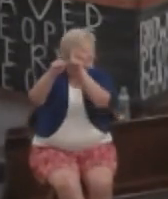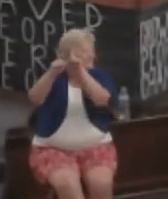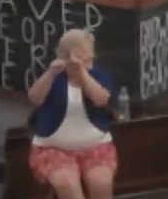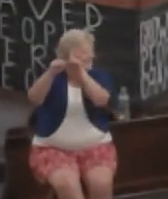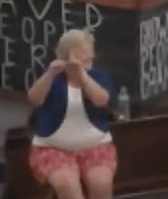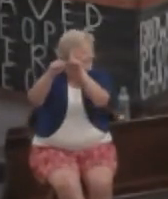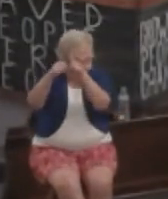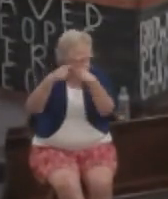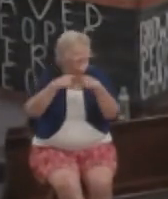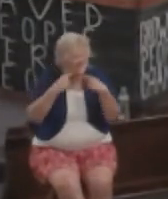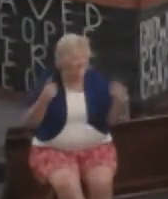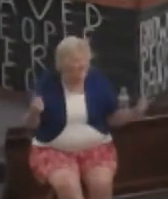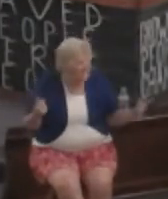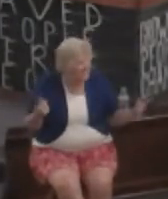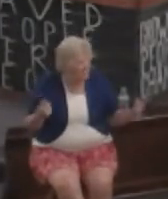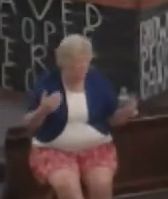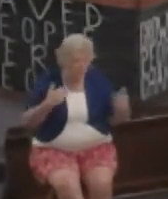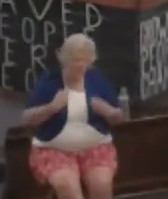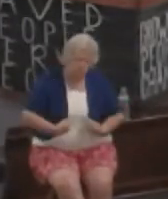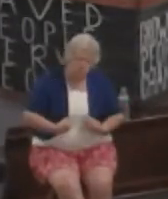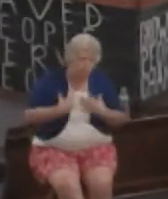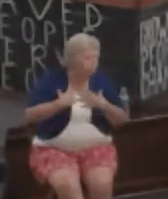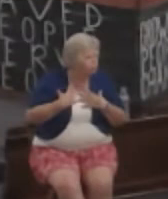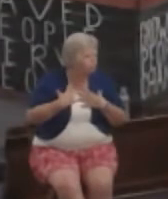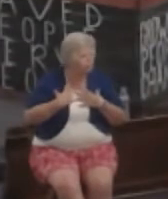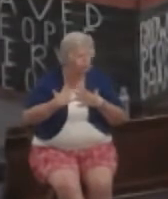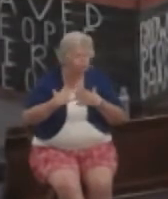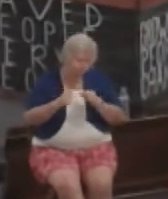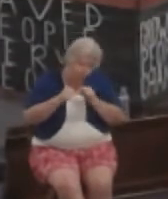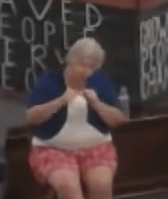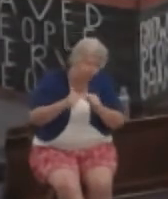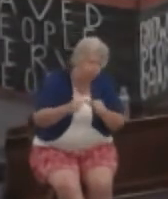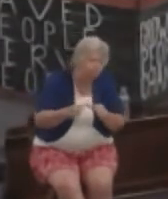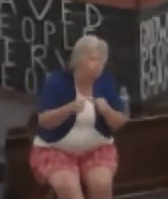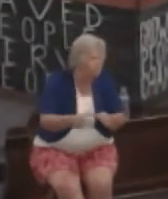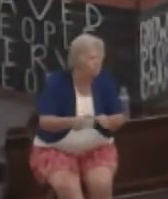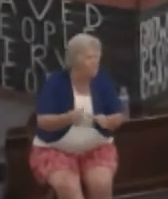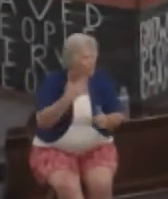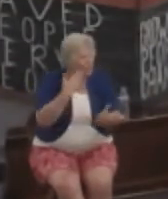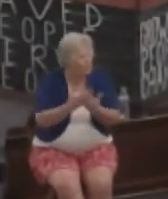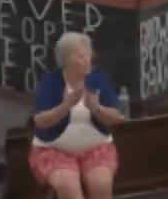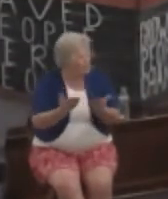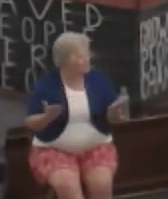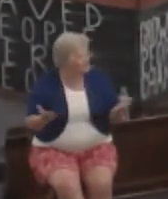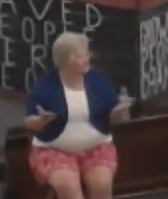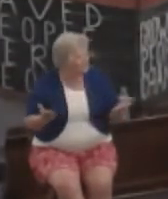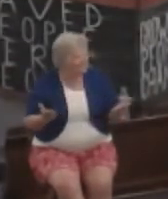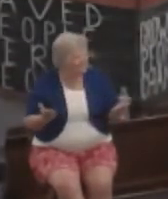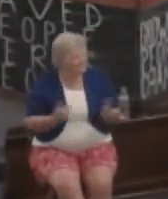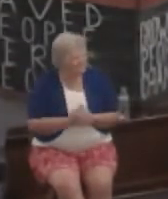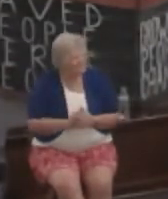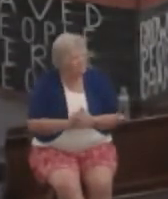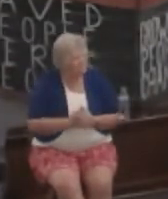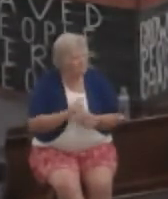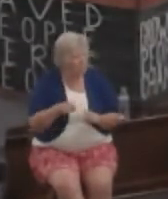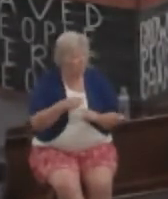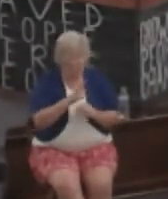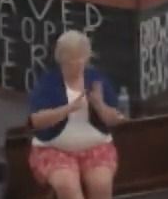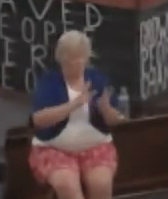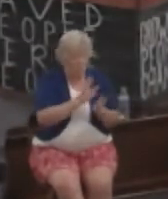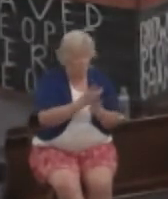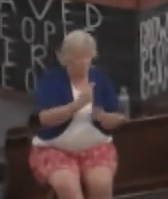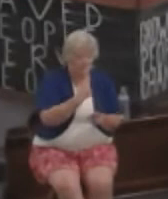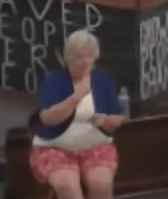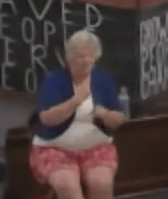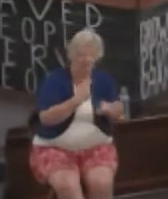it gives us encouragement. It spurs us on to do good things when the world says we can